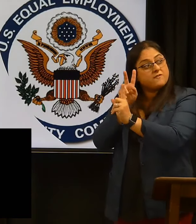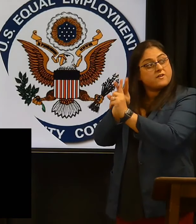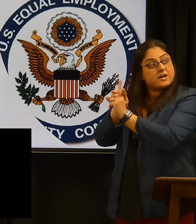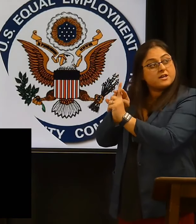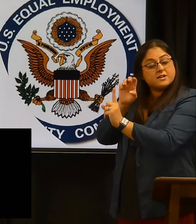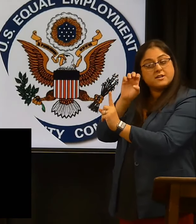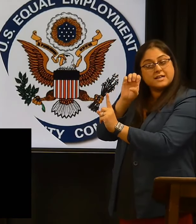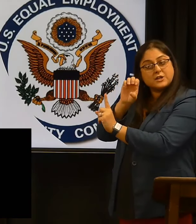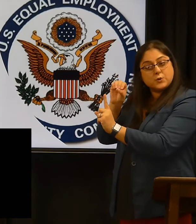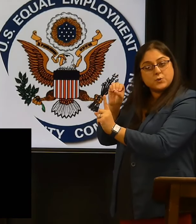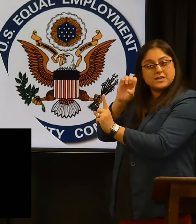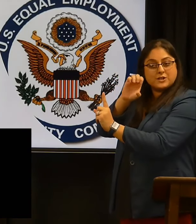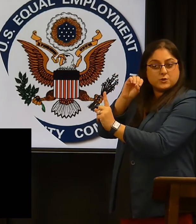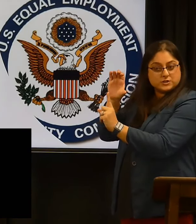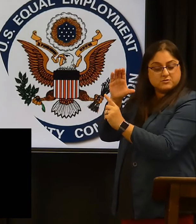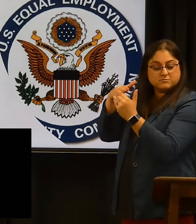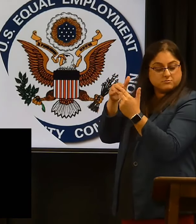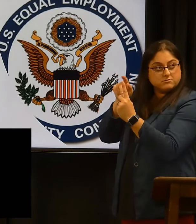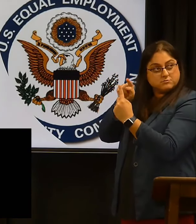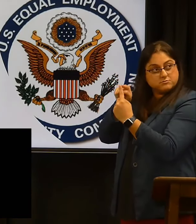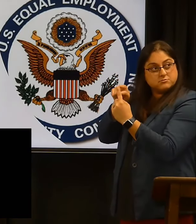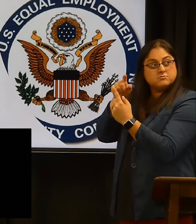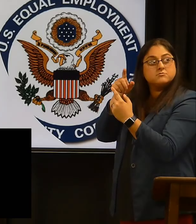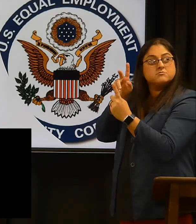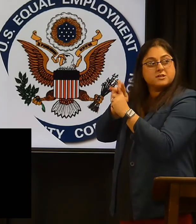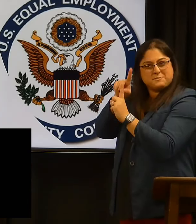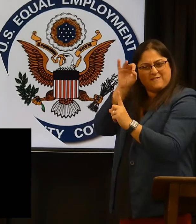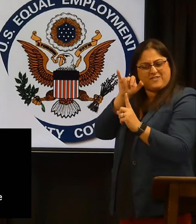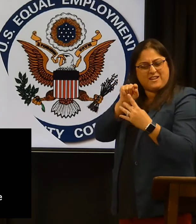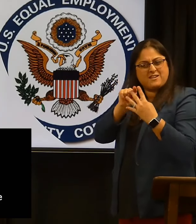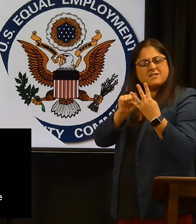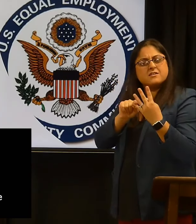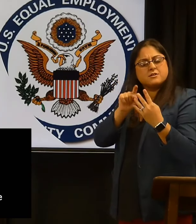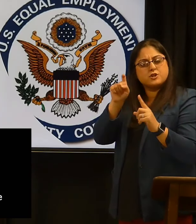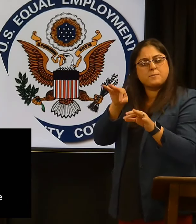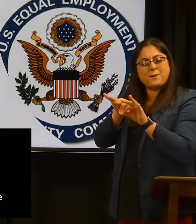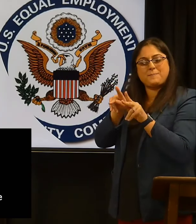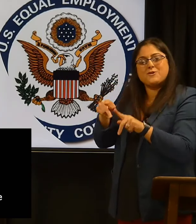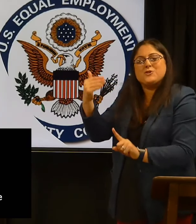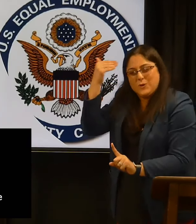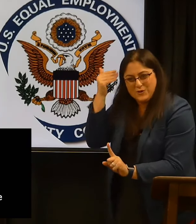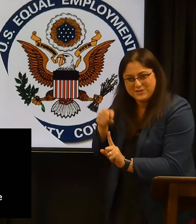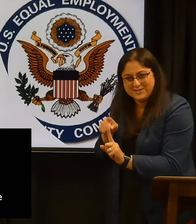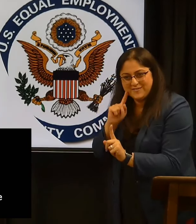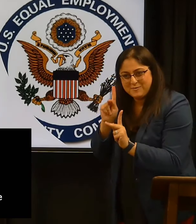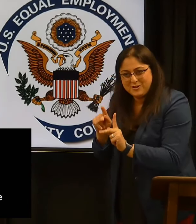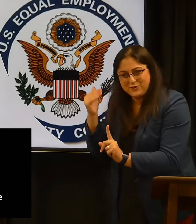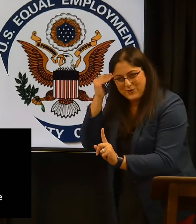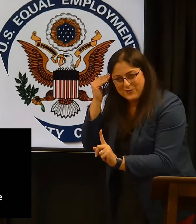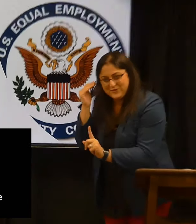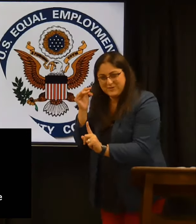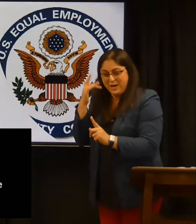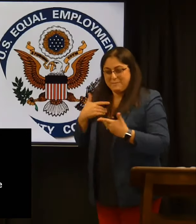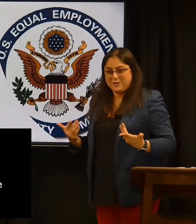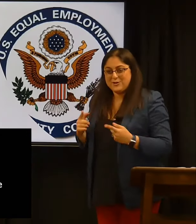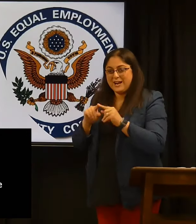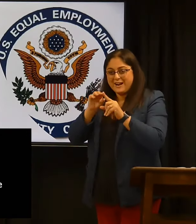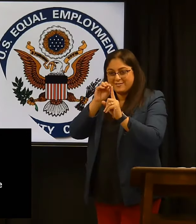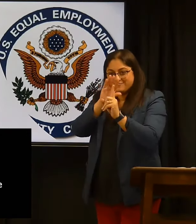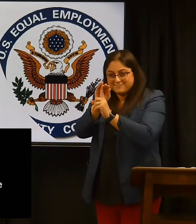So if you know that you have rights to file with EEO or EEOC, you know that you can file because of that, right? So knowing what your rights